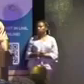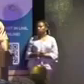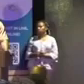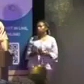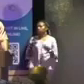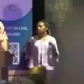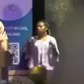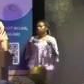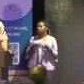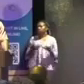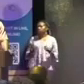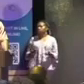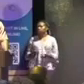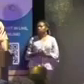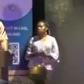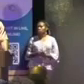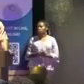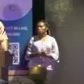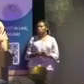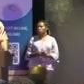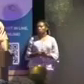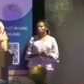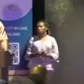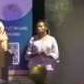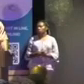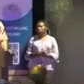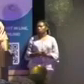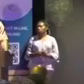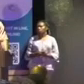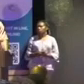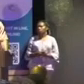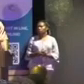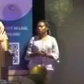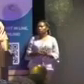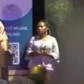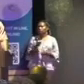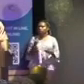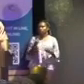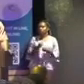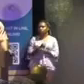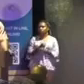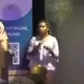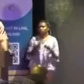operating now. How about you walking this law calculation? You missed upload this plan.